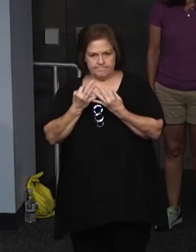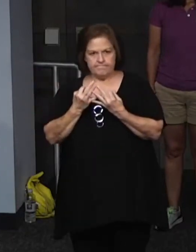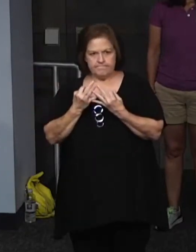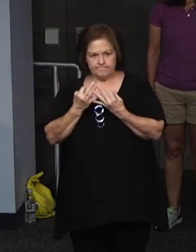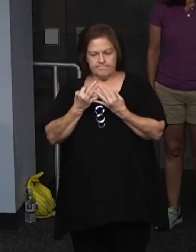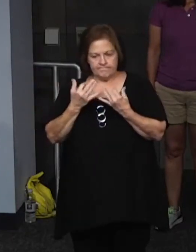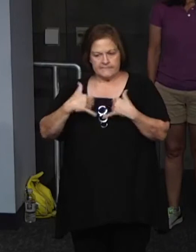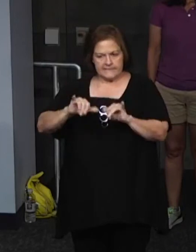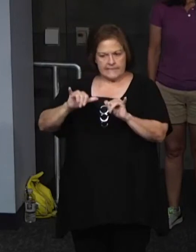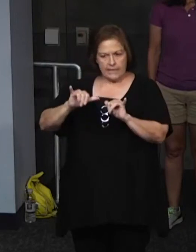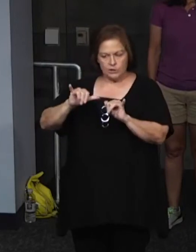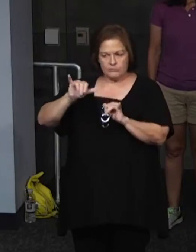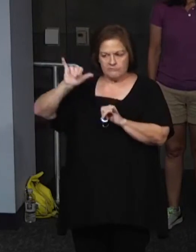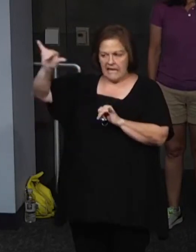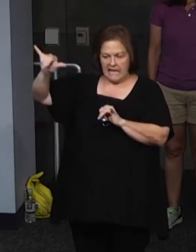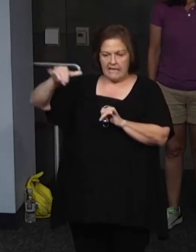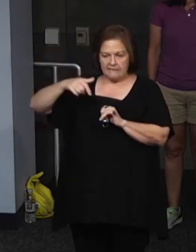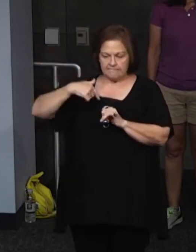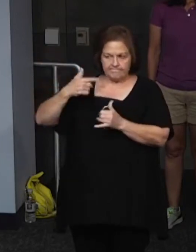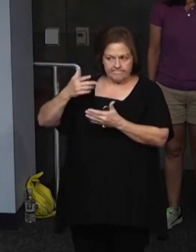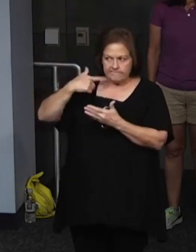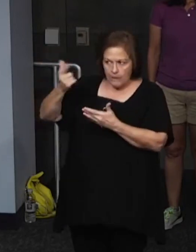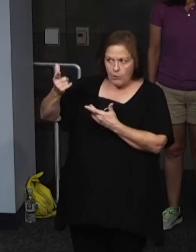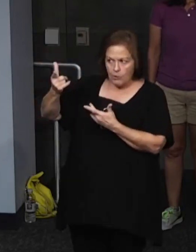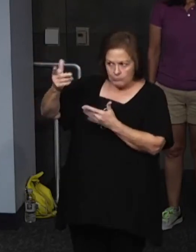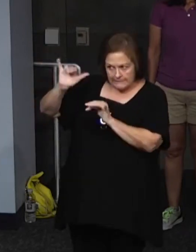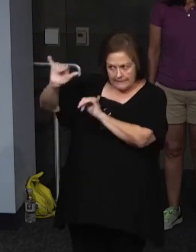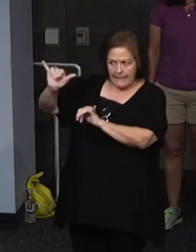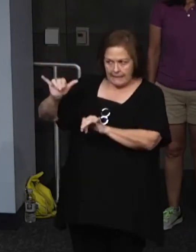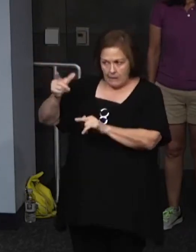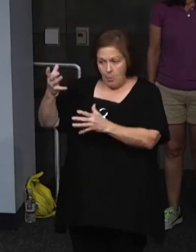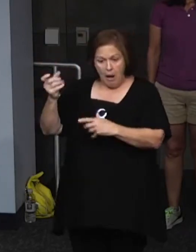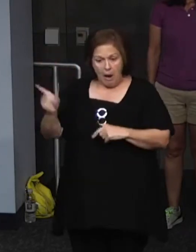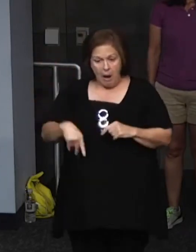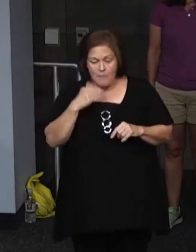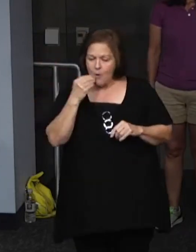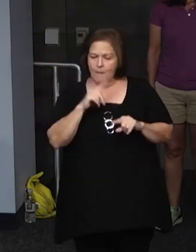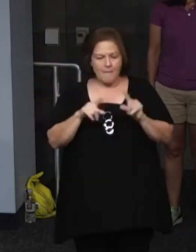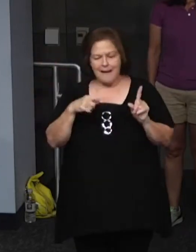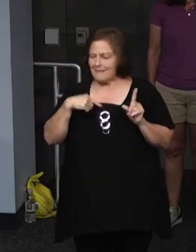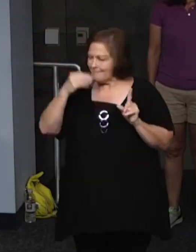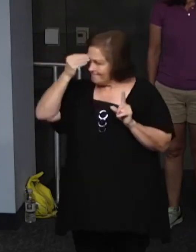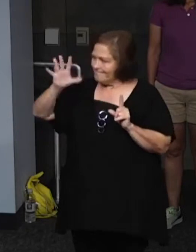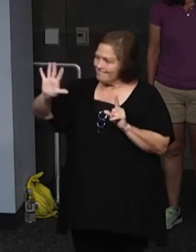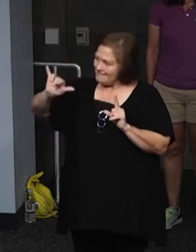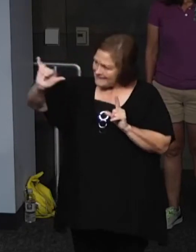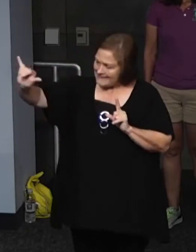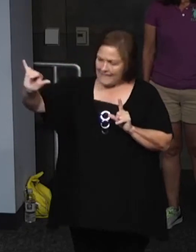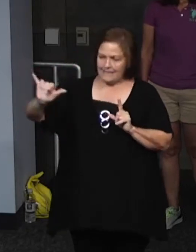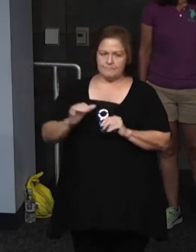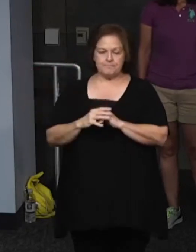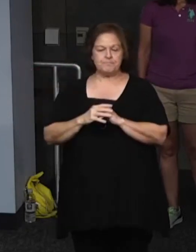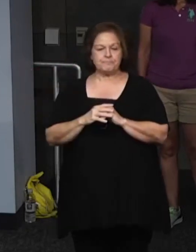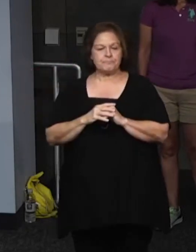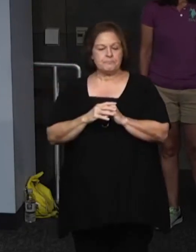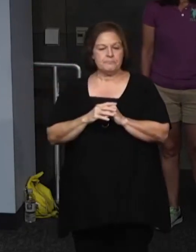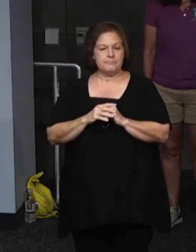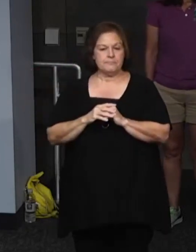is, my recommendation is that they are still away. And they want to come home, but I'm asking them to still stay away. Okay, so